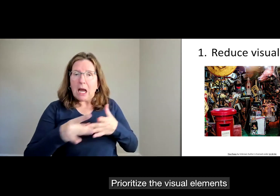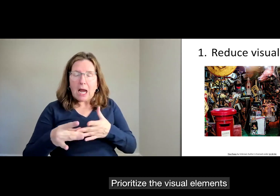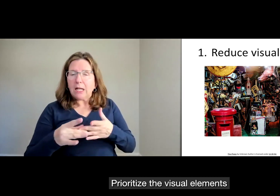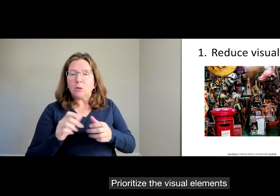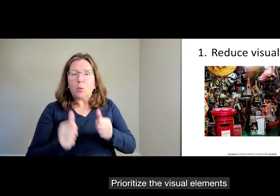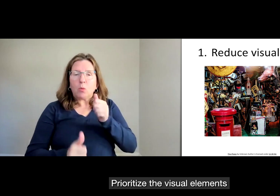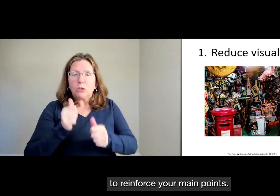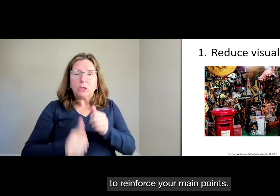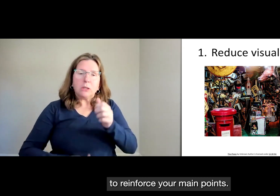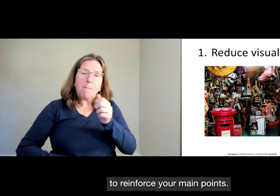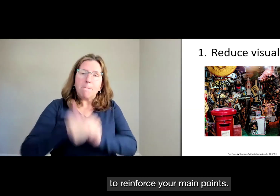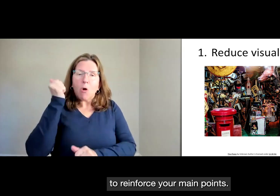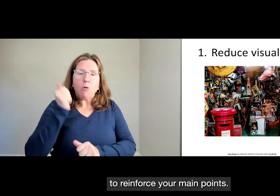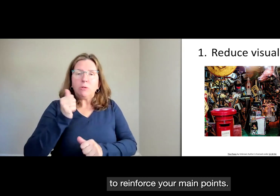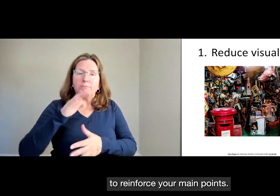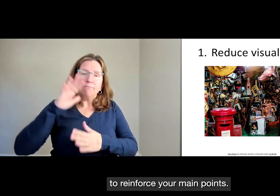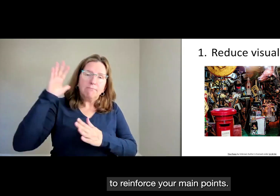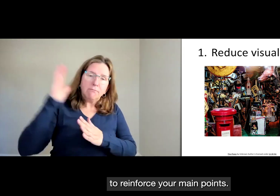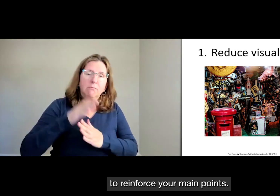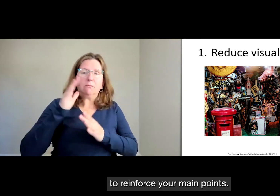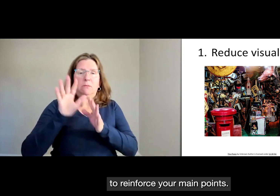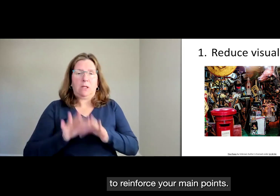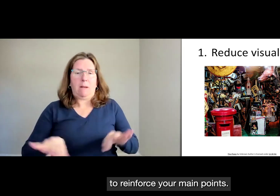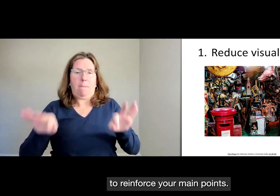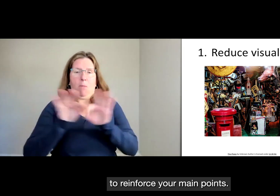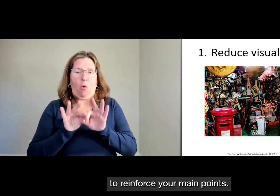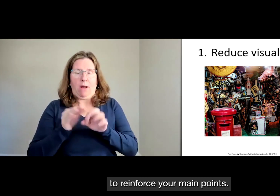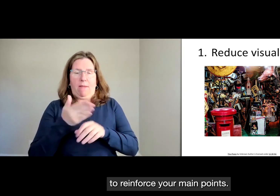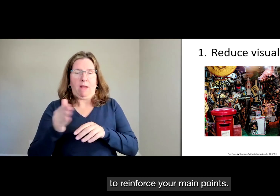Prioritize the visual elements to reinforce your main points.